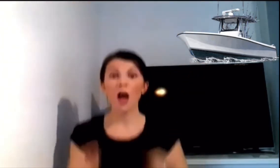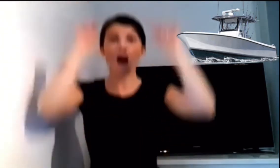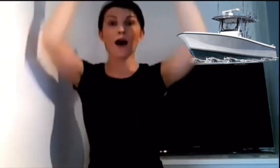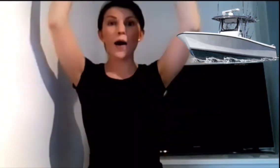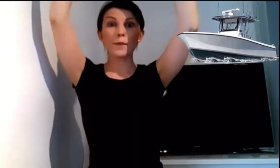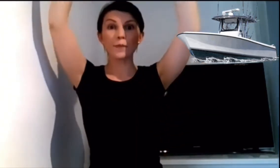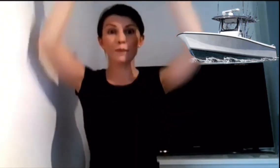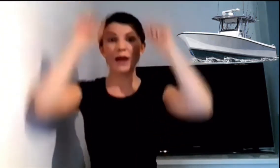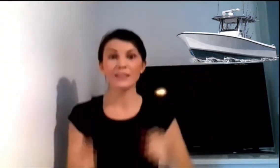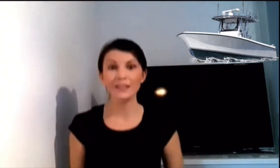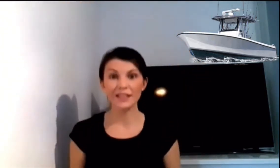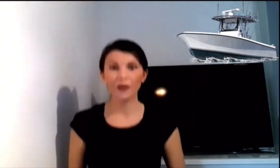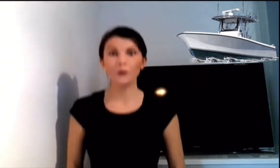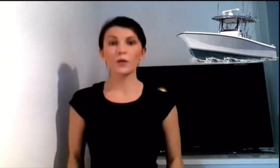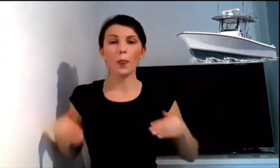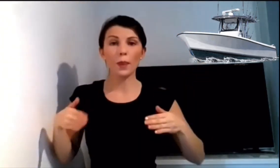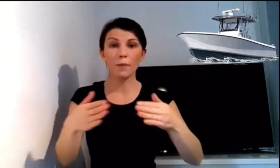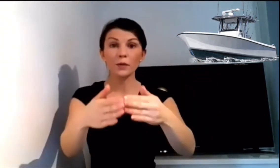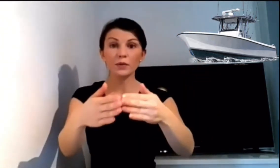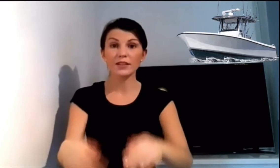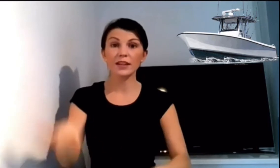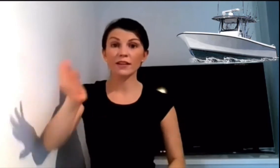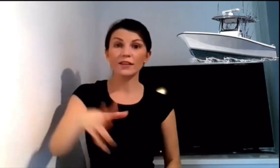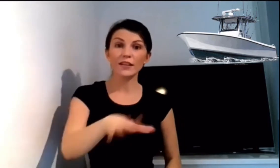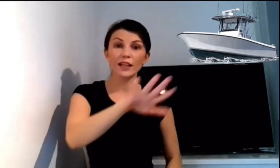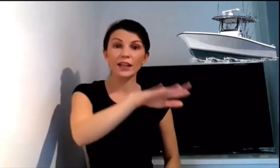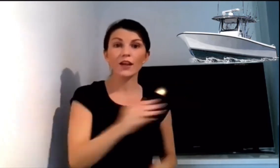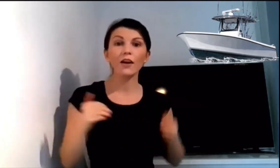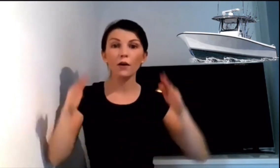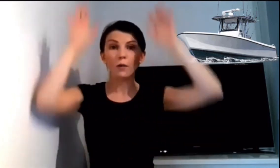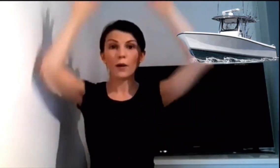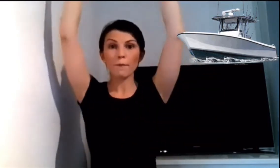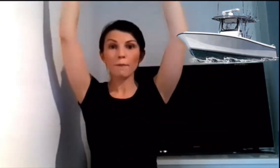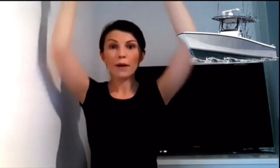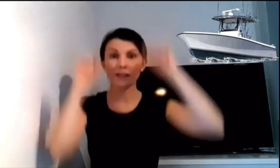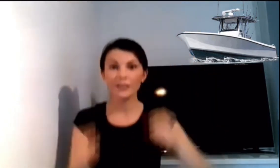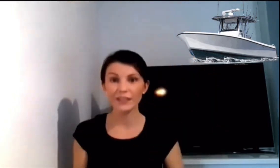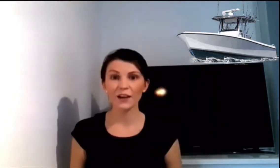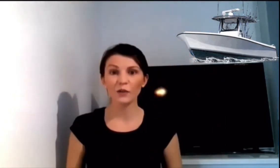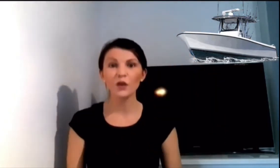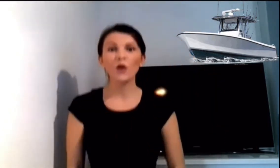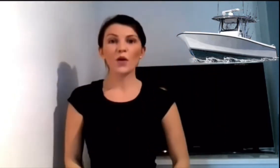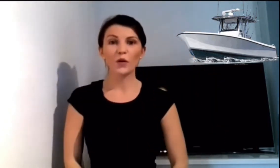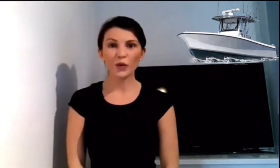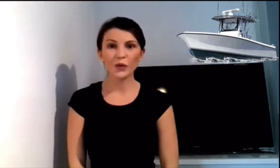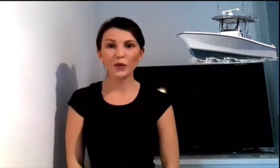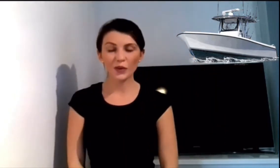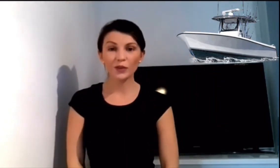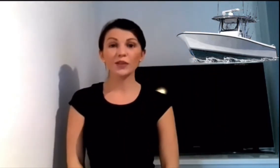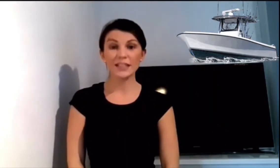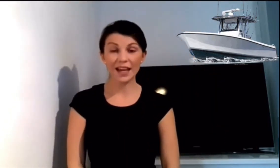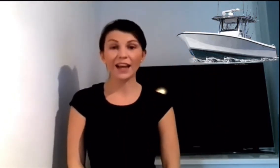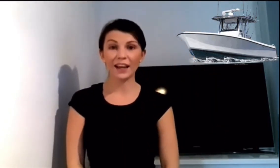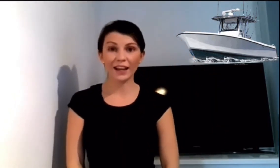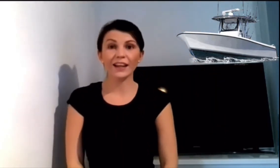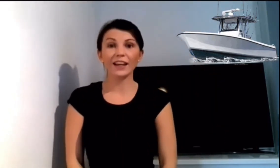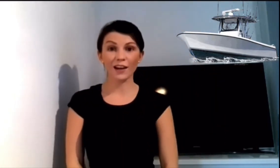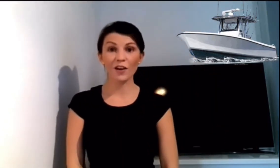up and down. The boats in the sea go up and down all day